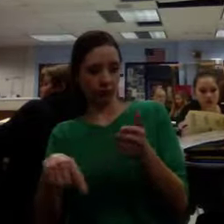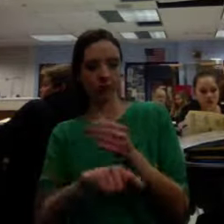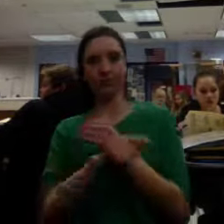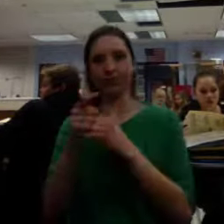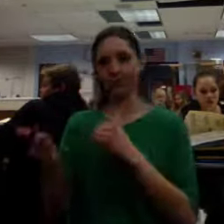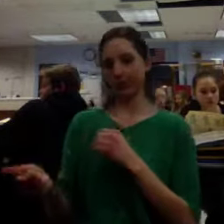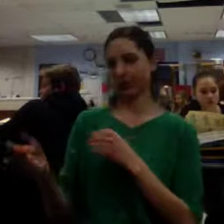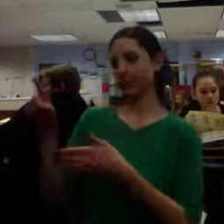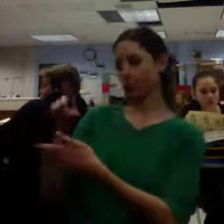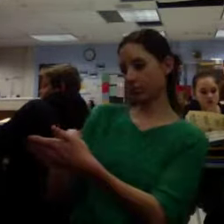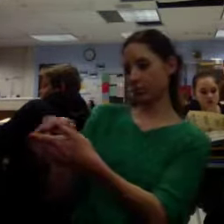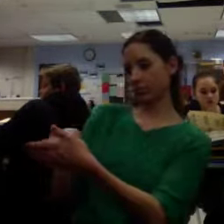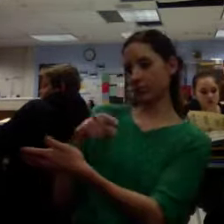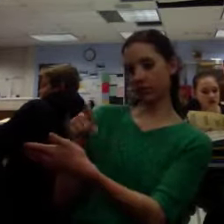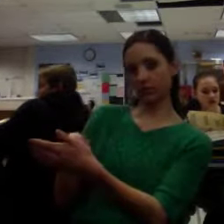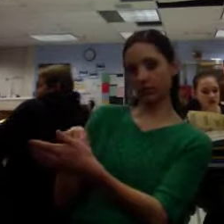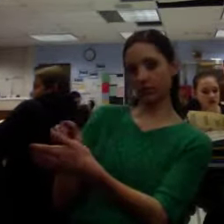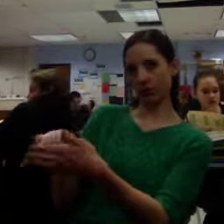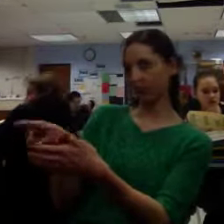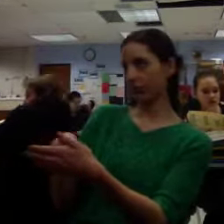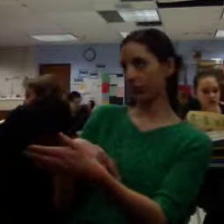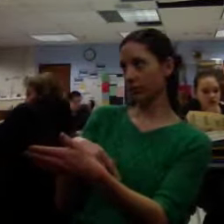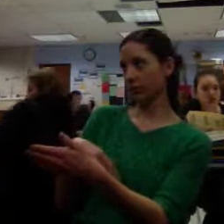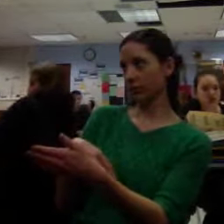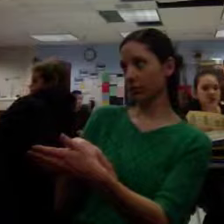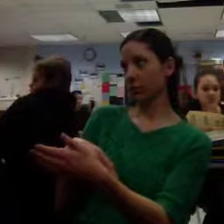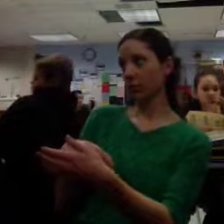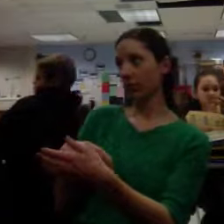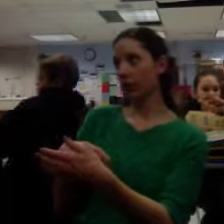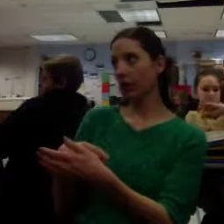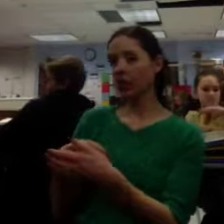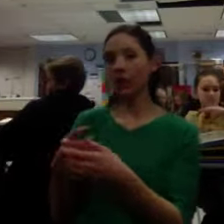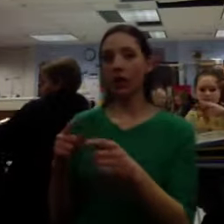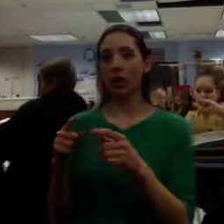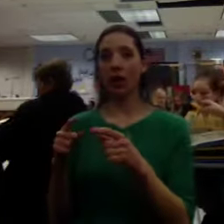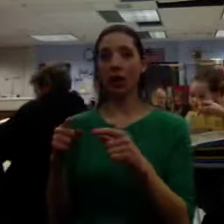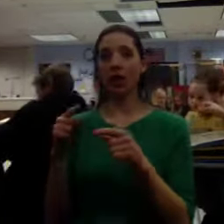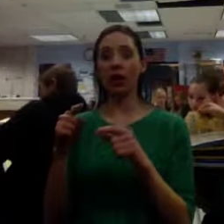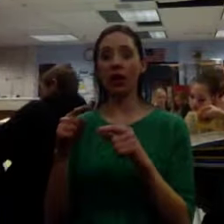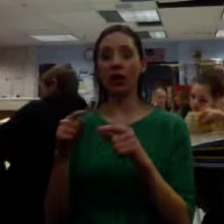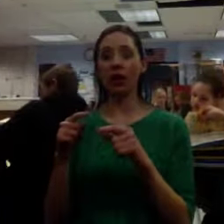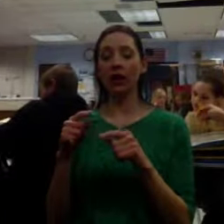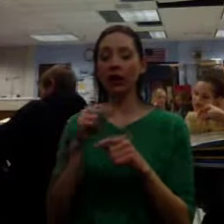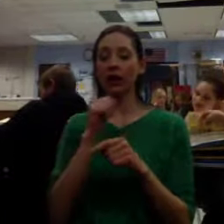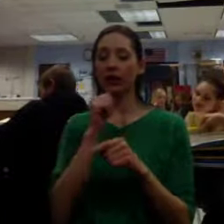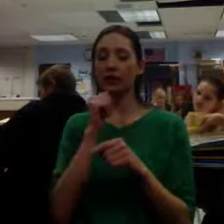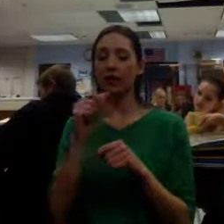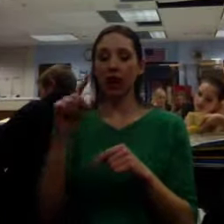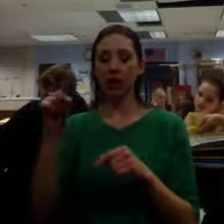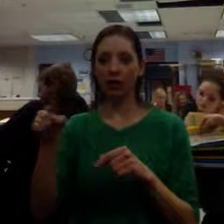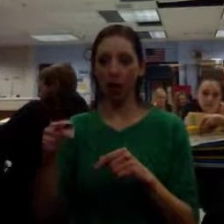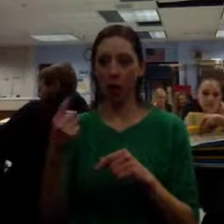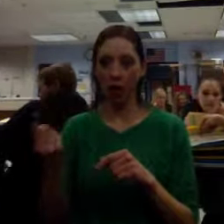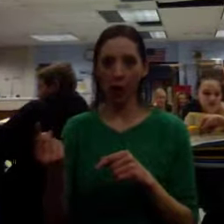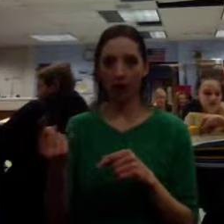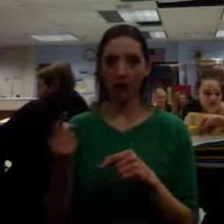for them, but you get them involved like you would a little child, because it would be a great practice because that's what you're going to do,